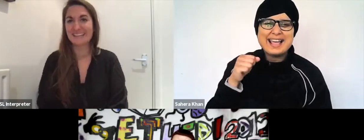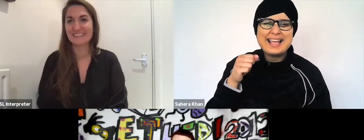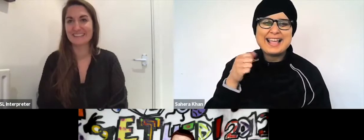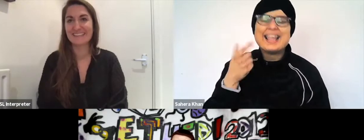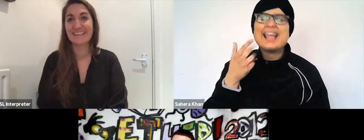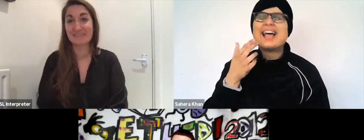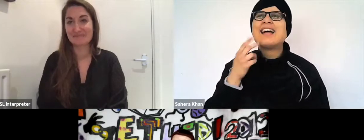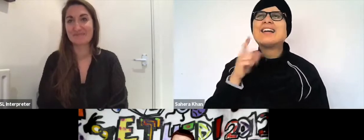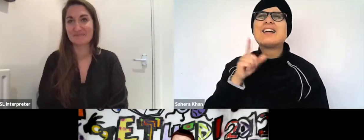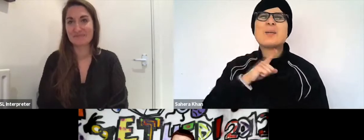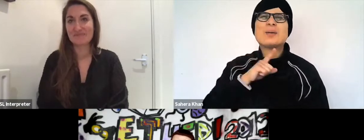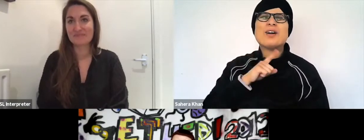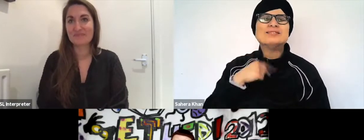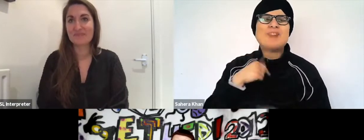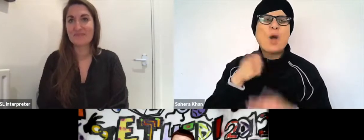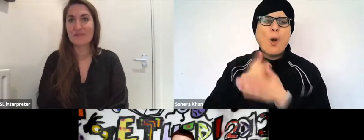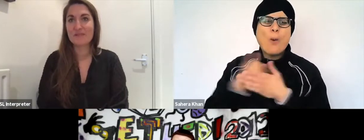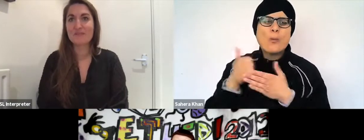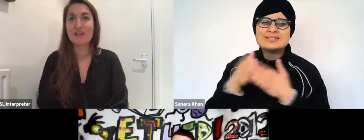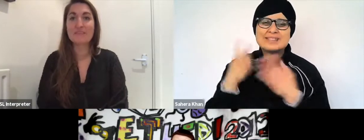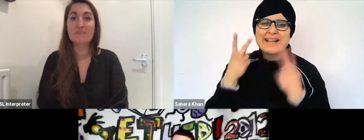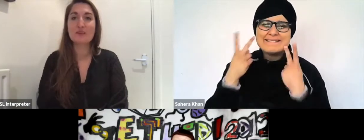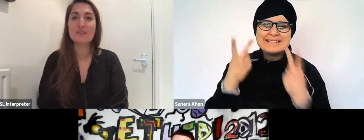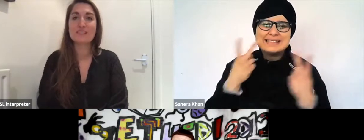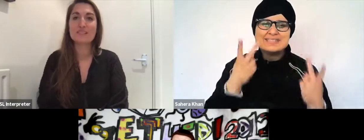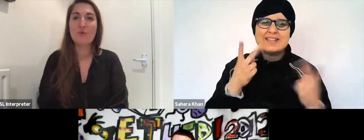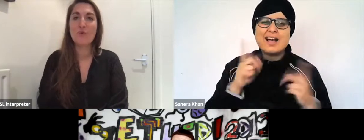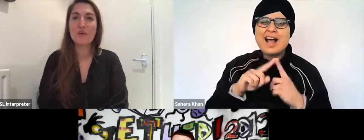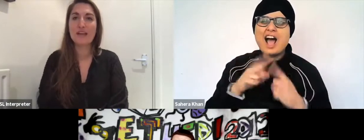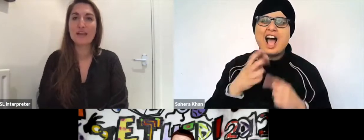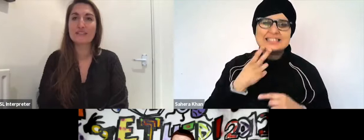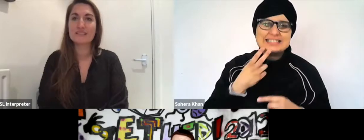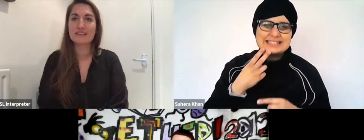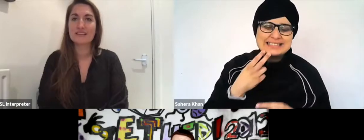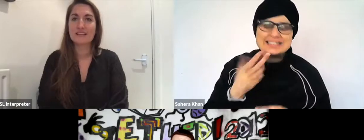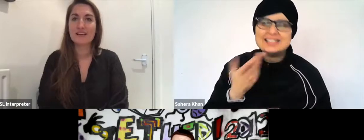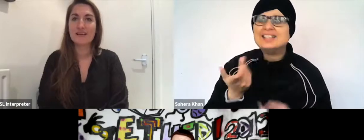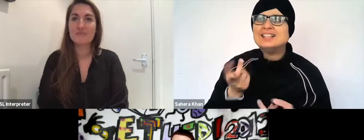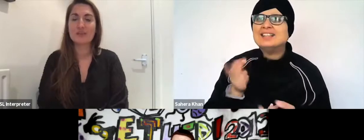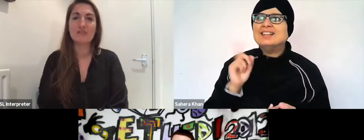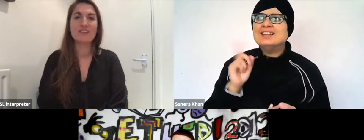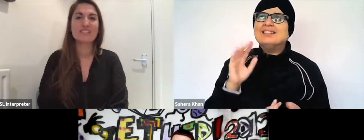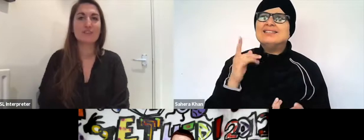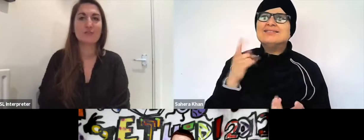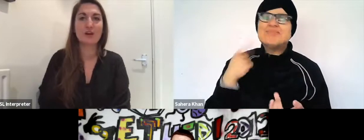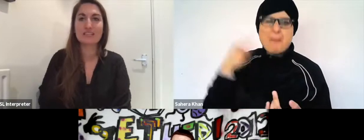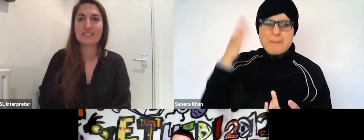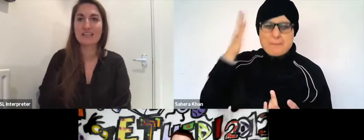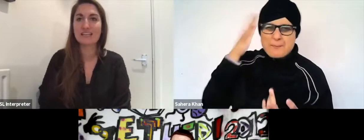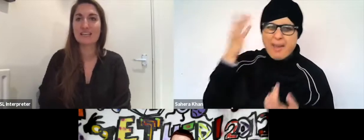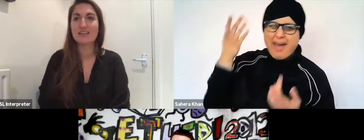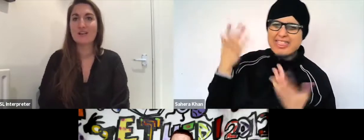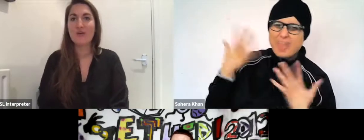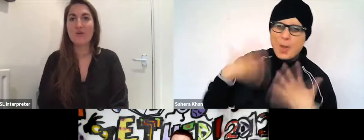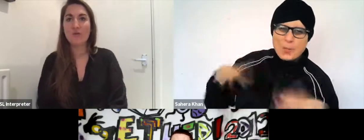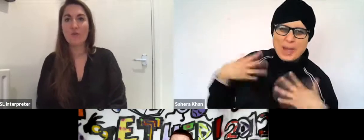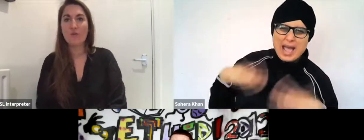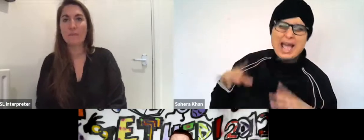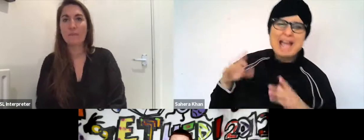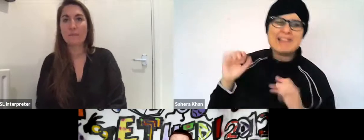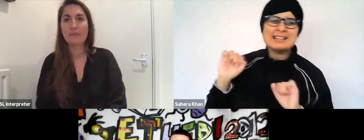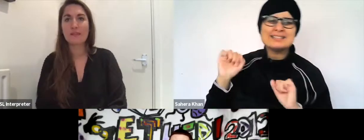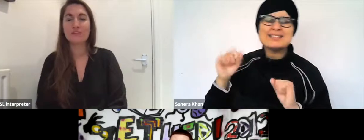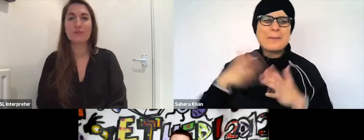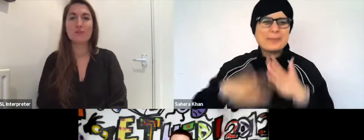Yeah, yeah. I think because there's always kind of visiting your auntie,